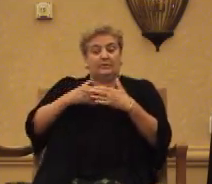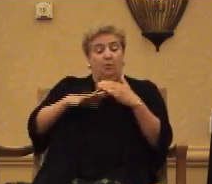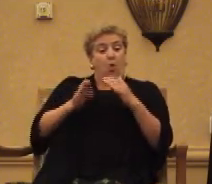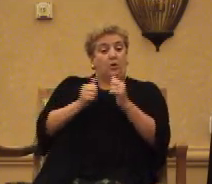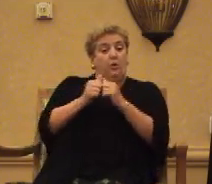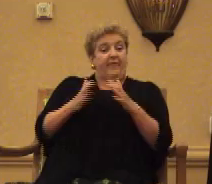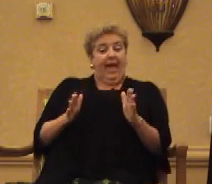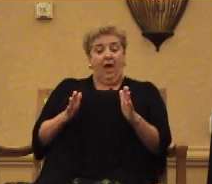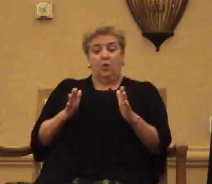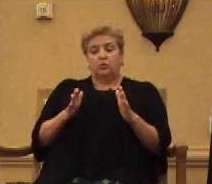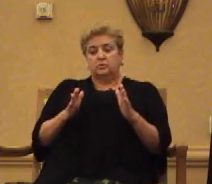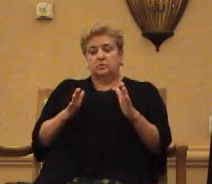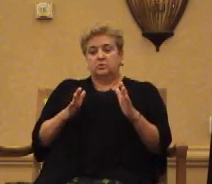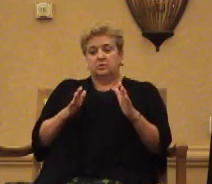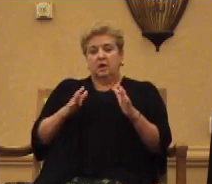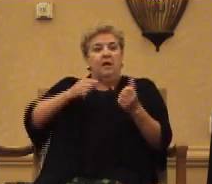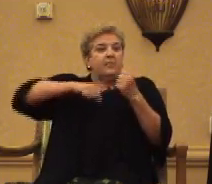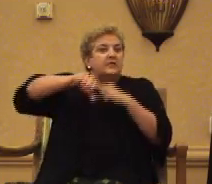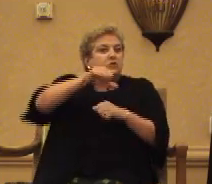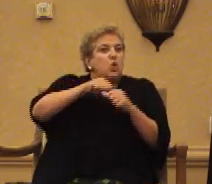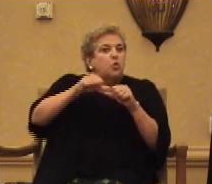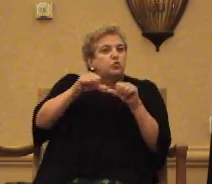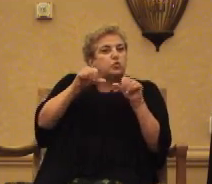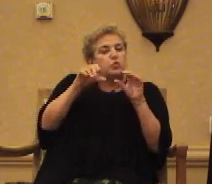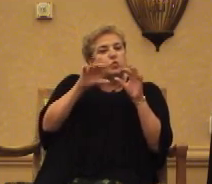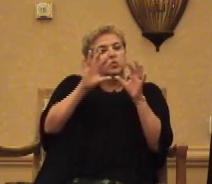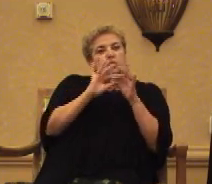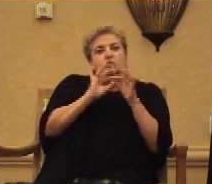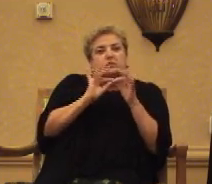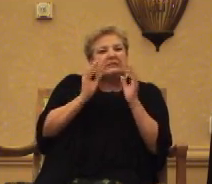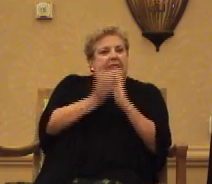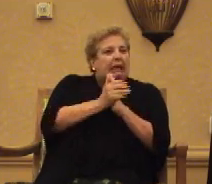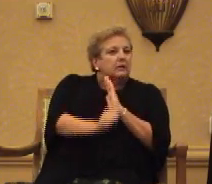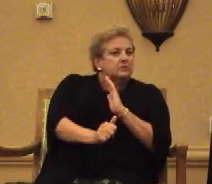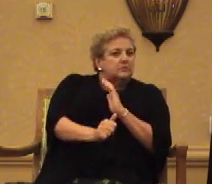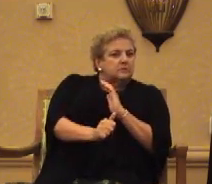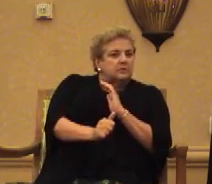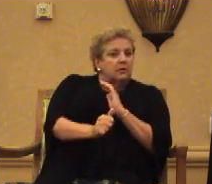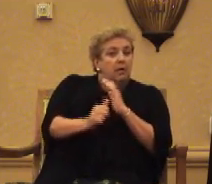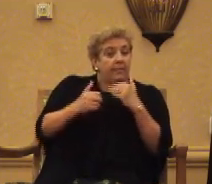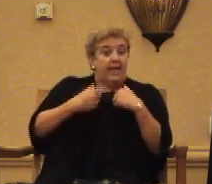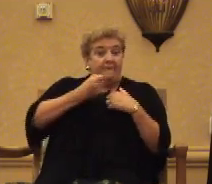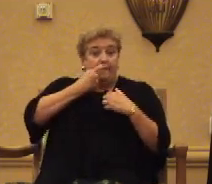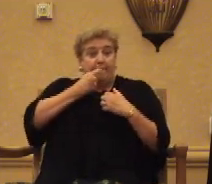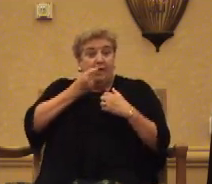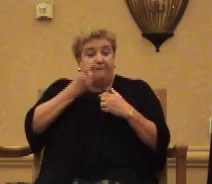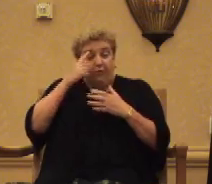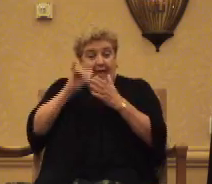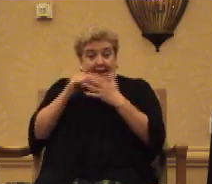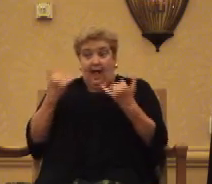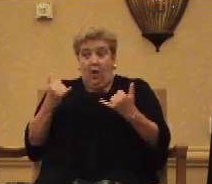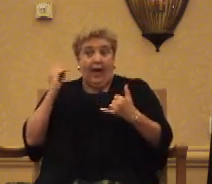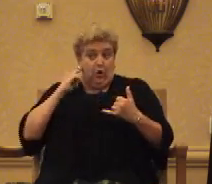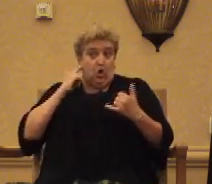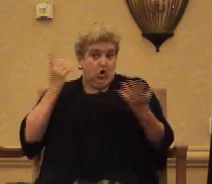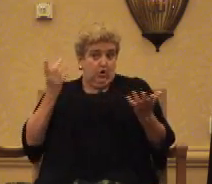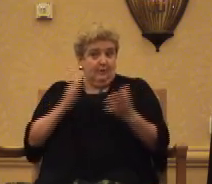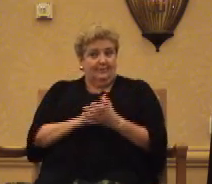social merging genes that they, or something. They got a pill for that now, I heard. They got got a bill